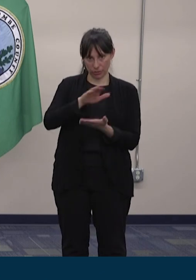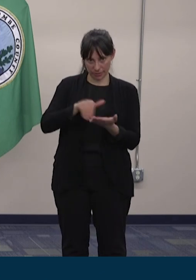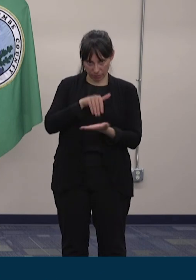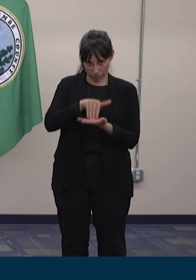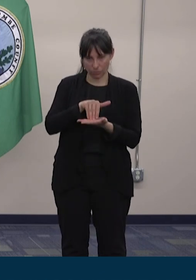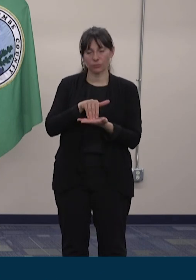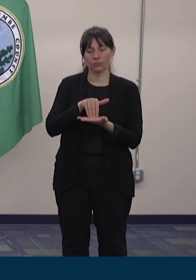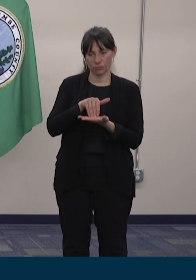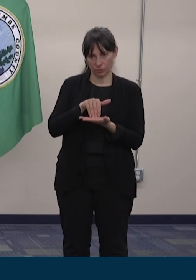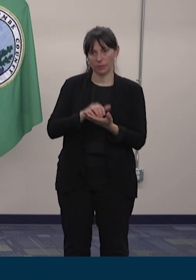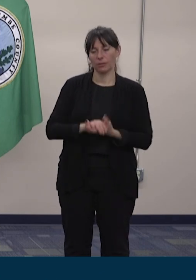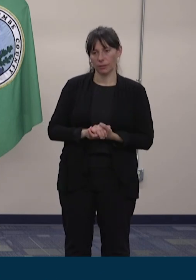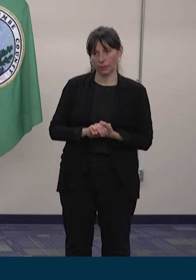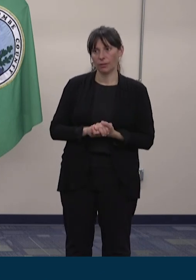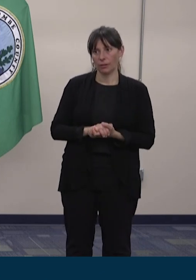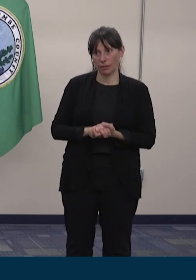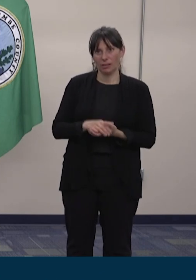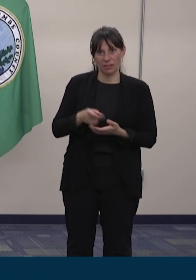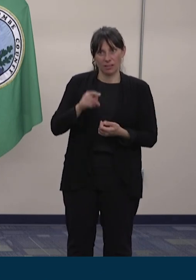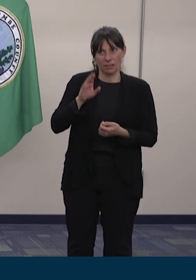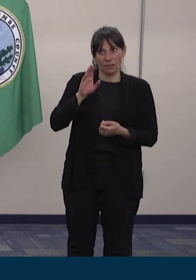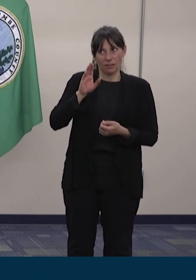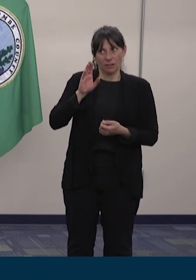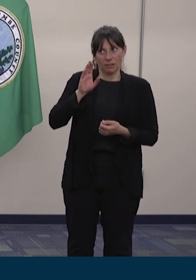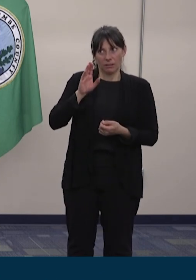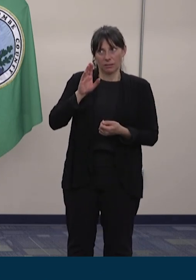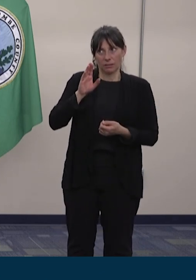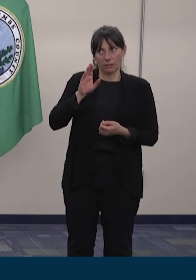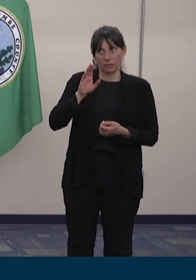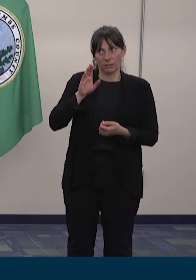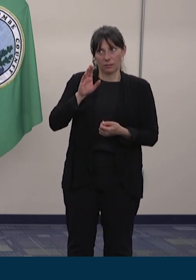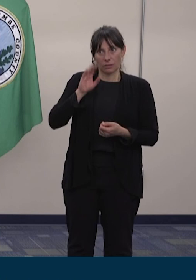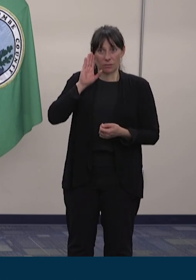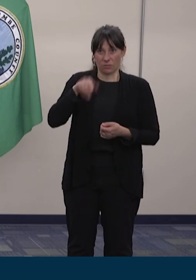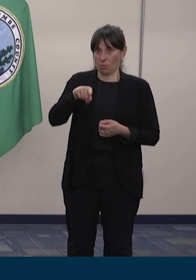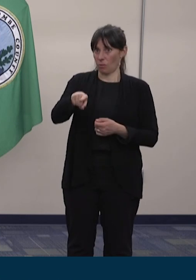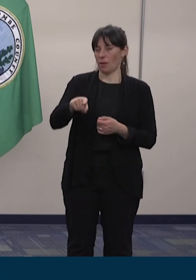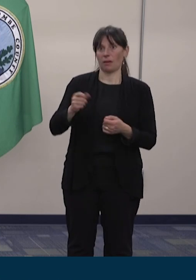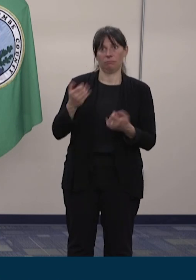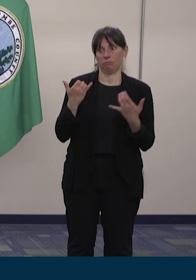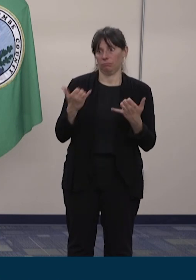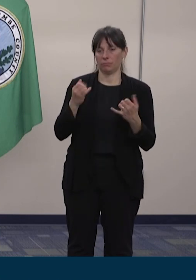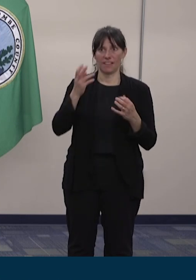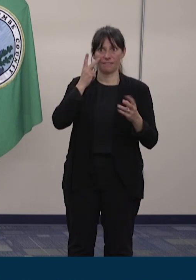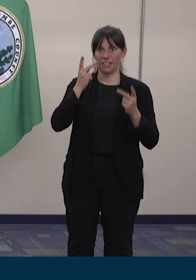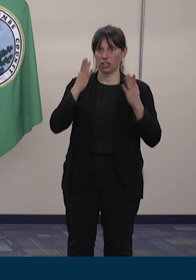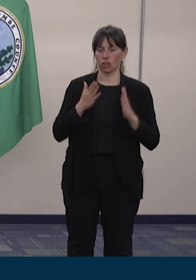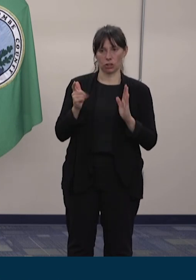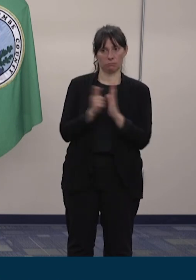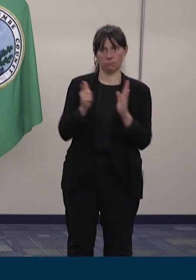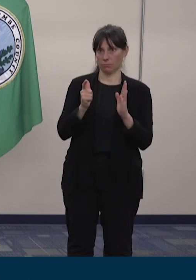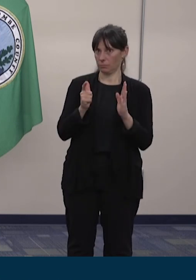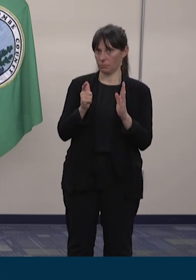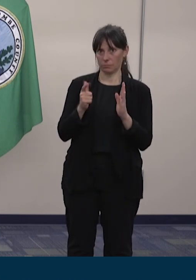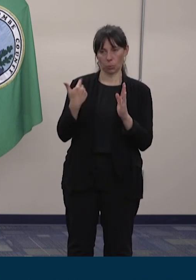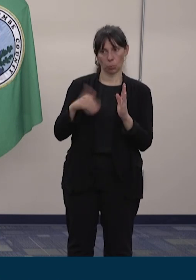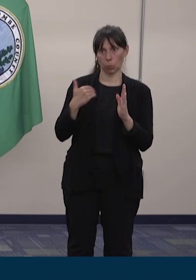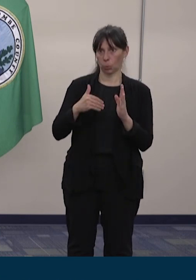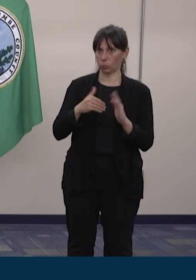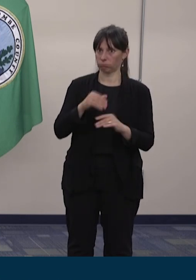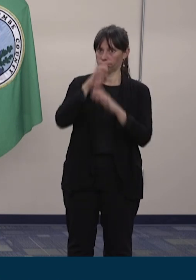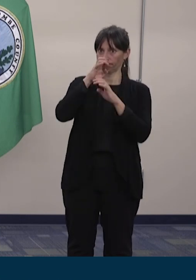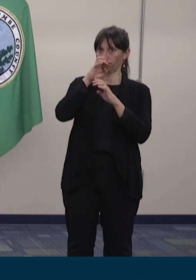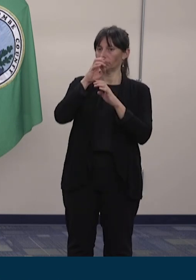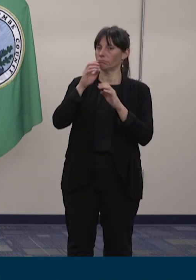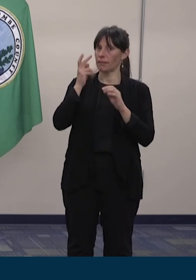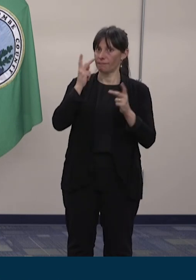we have imposed a significant Y restriction on access for visitors poder to the tener hospital. un And in the poco interest de of mayoría en el acceso a